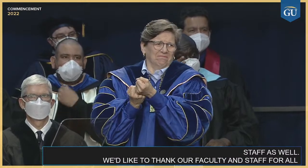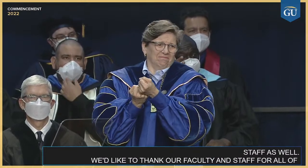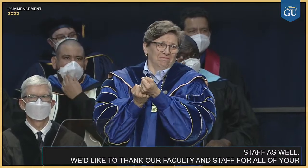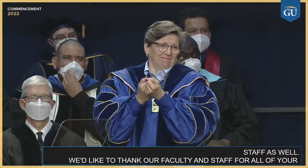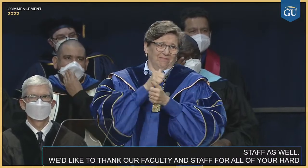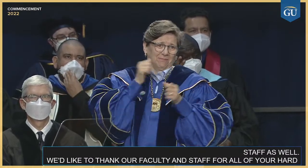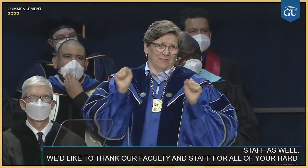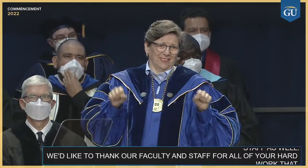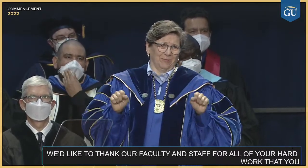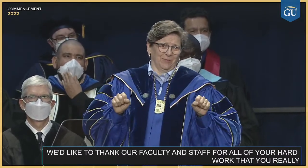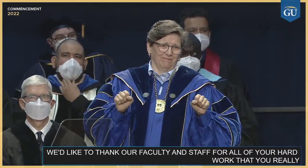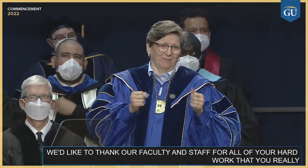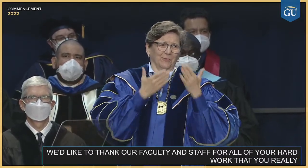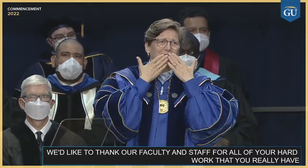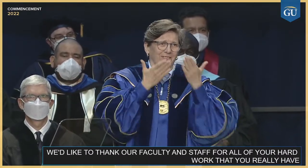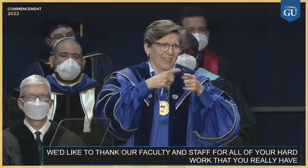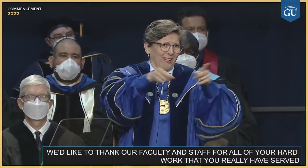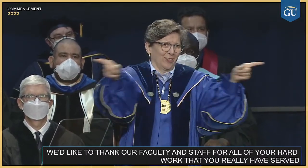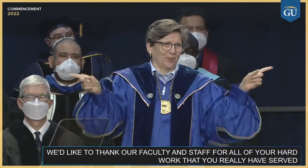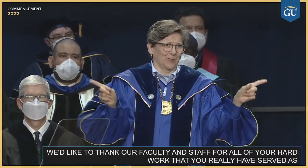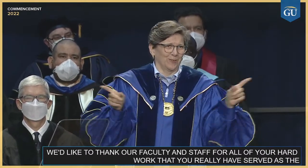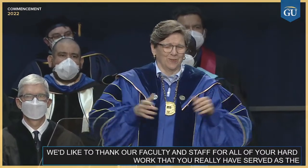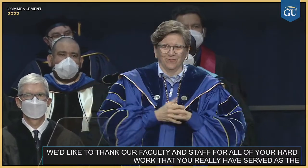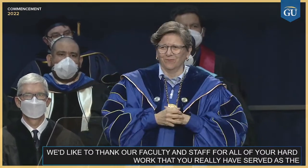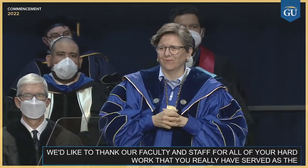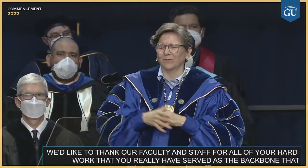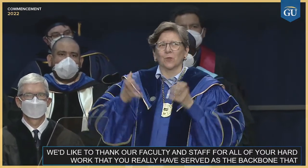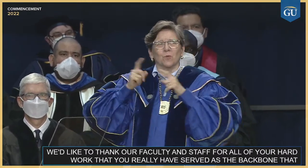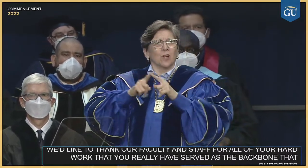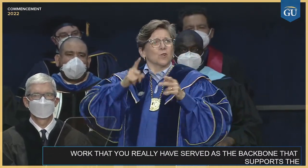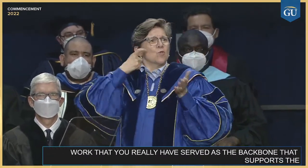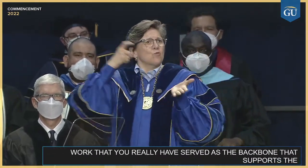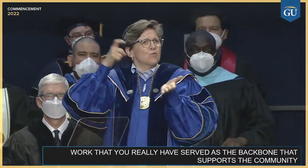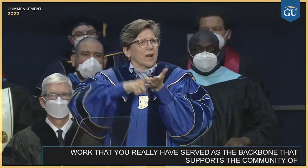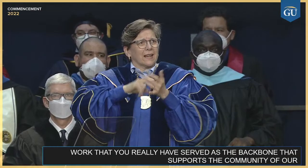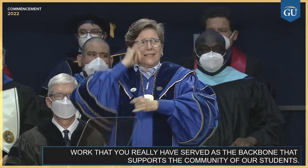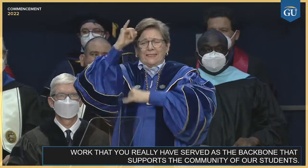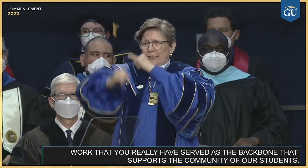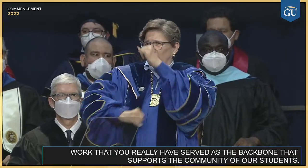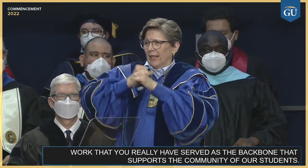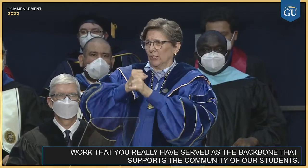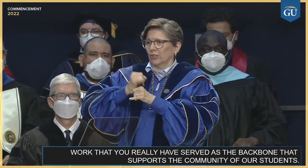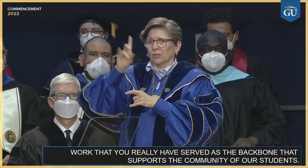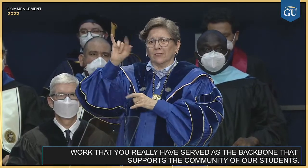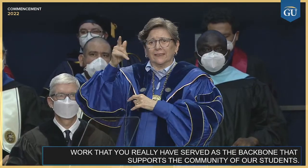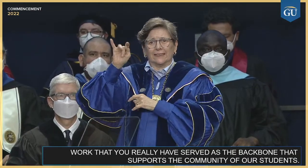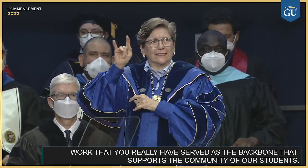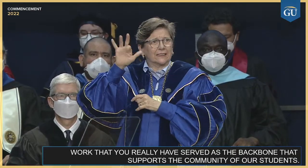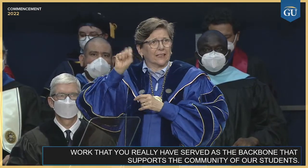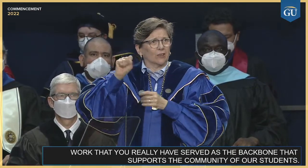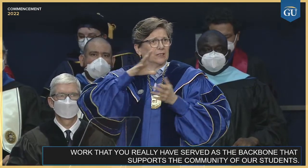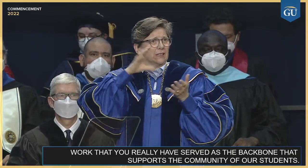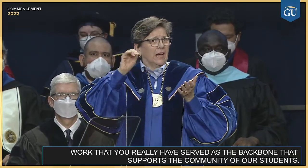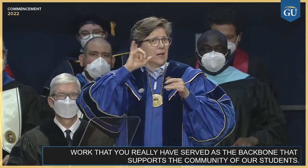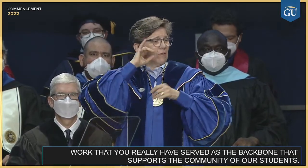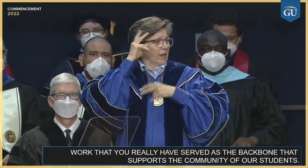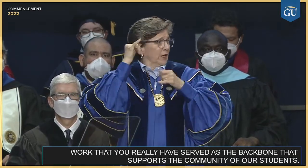students. Without your support, none of this would be possible. I'd also like to recognize